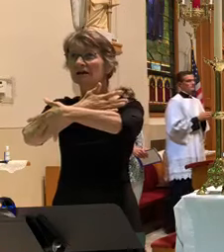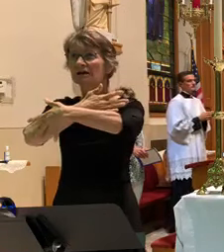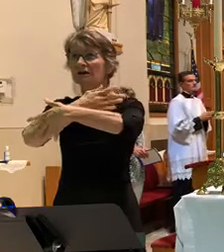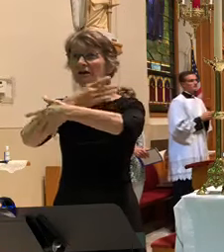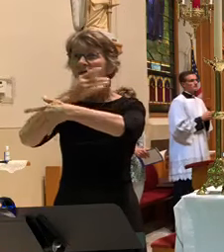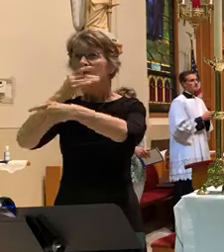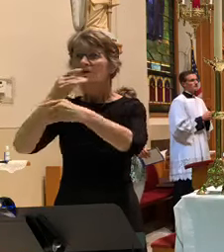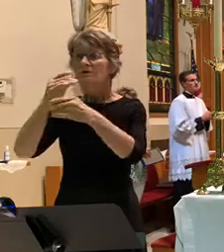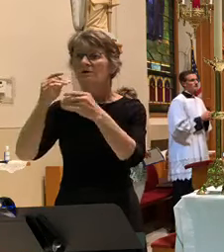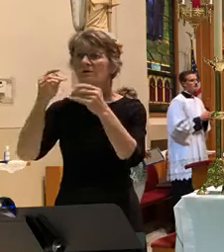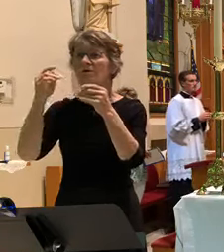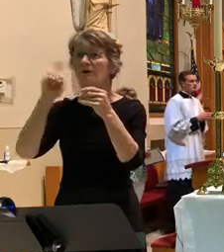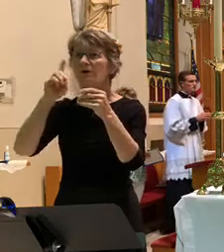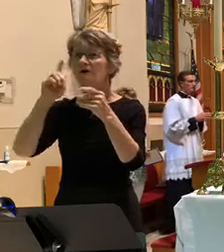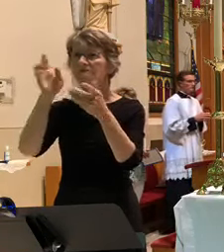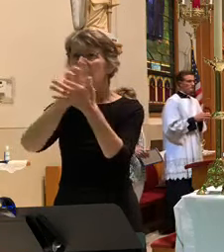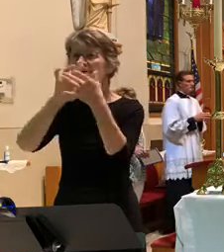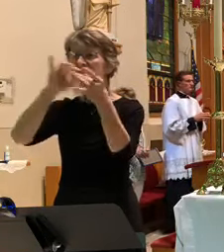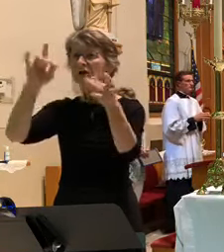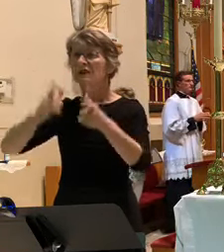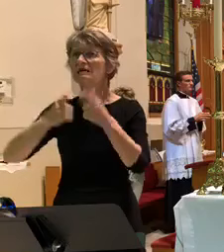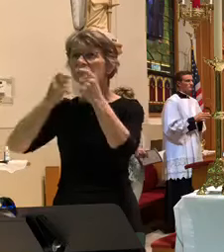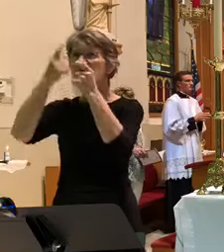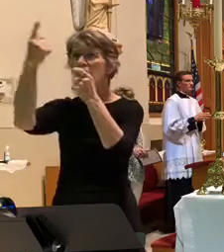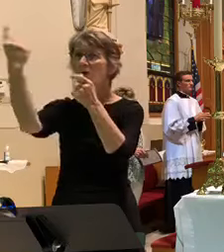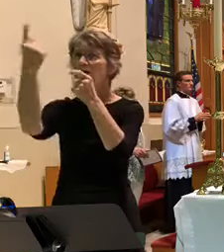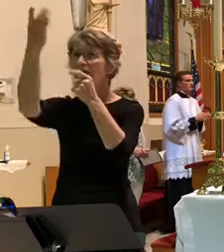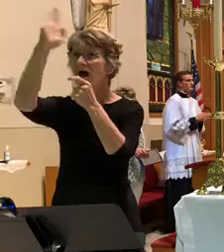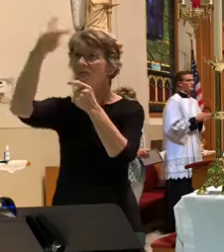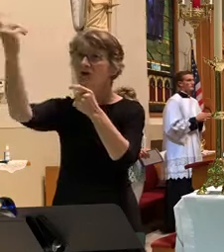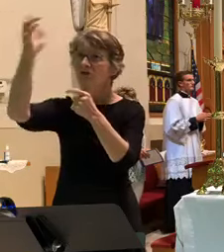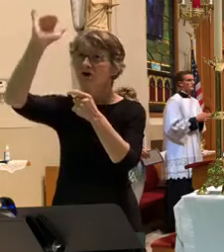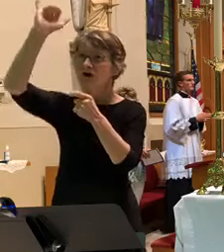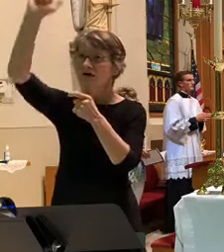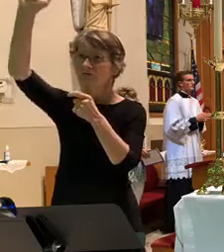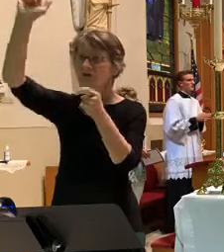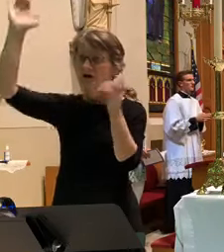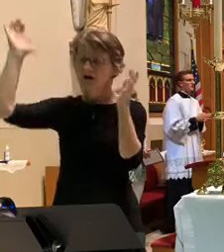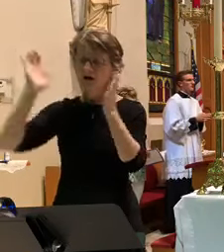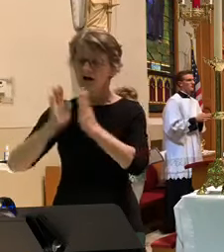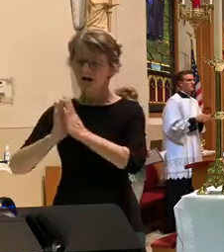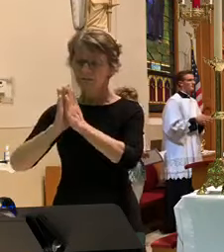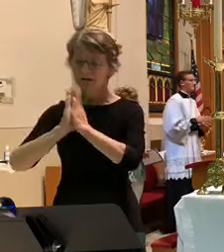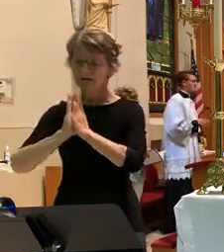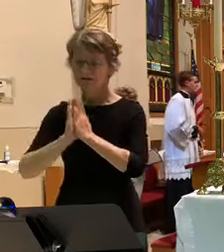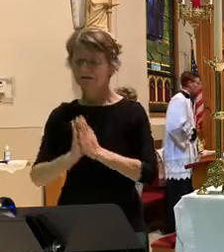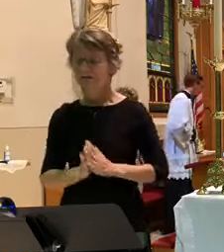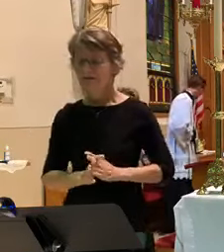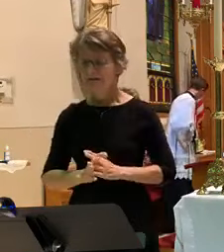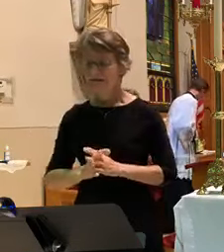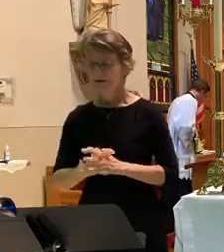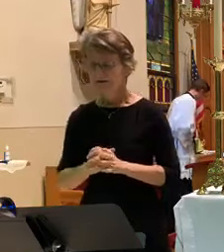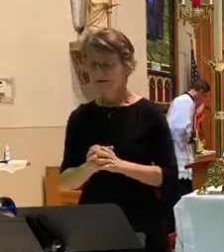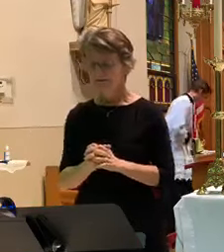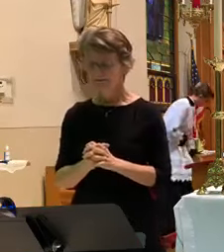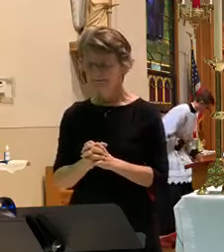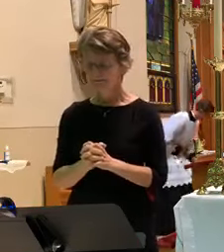lives and reigns with you in the unity of the Holy Spirit, one God, forever and ever.